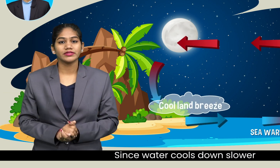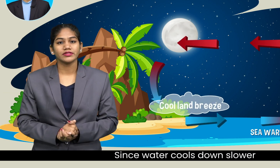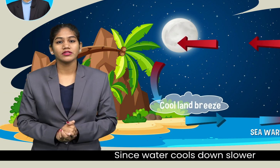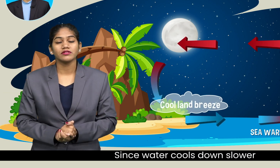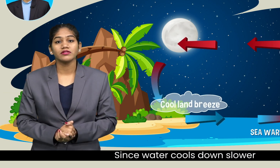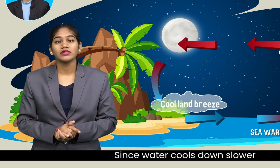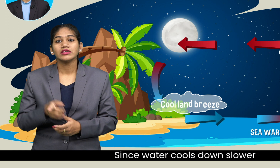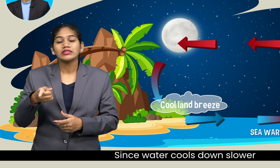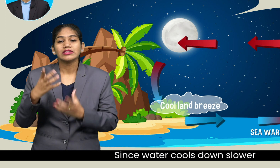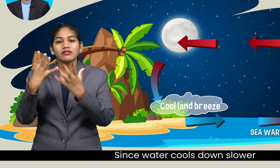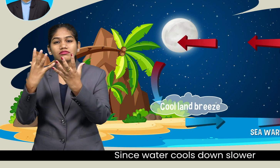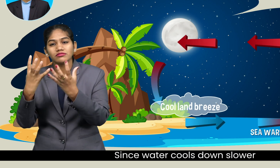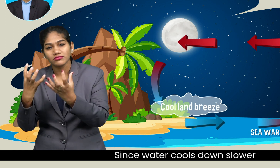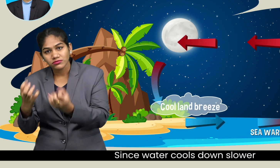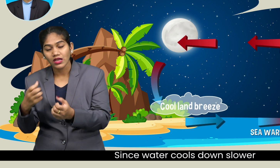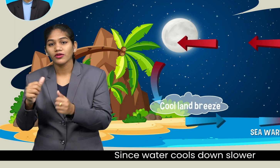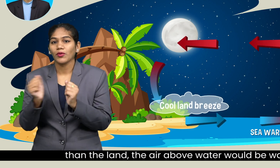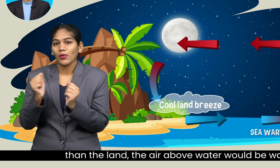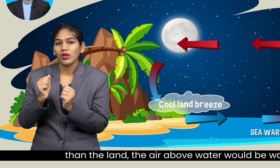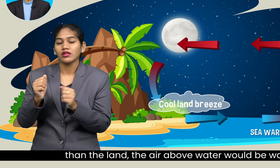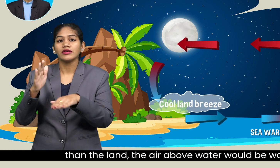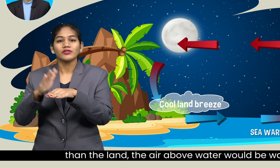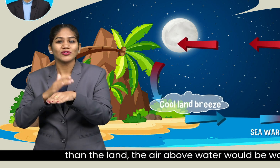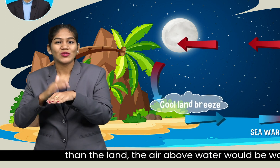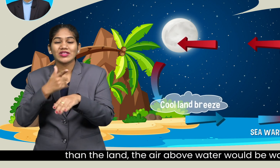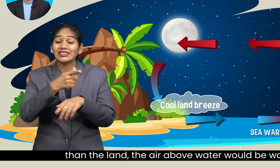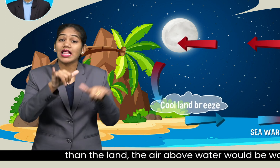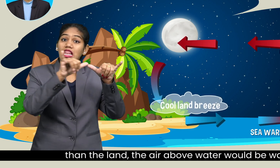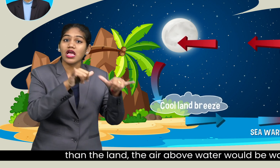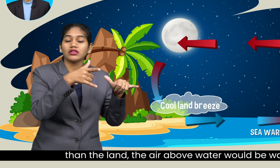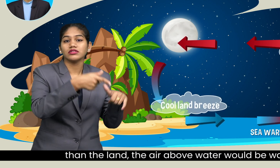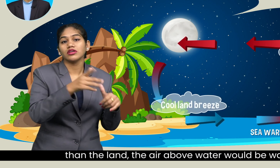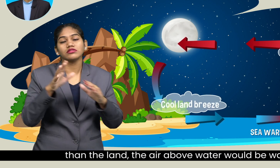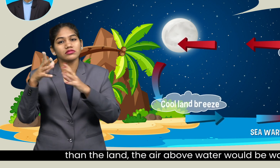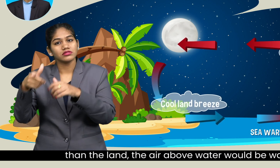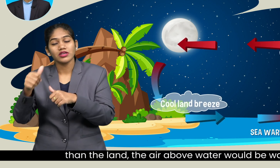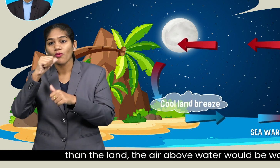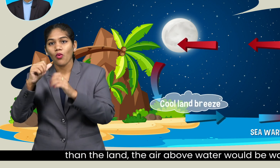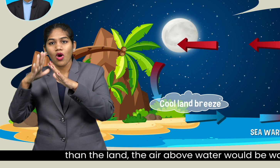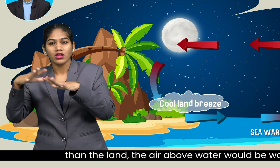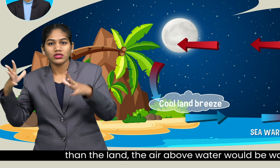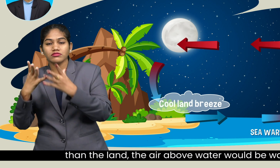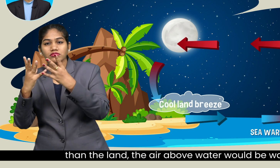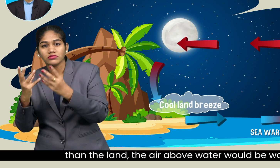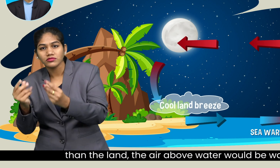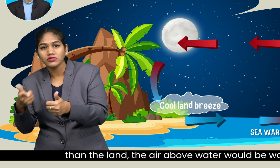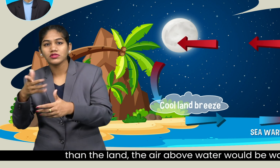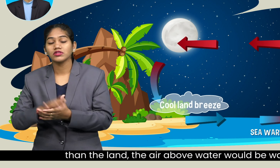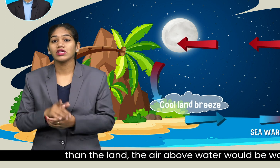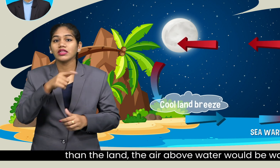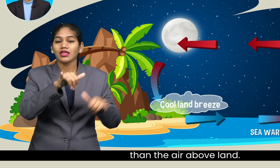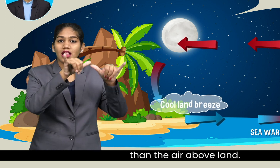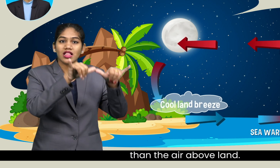Since water cools down slower than the land, the air above water would be